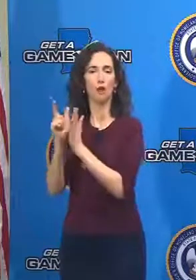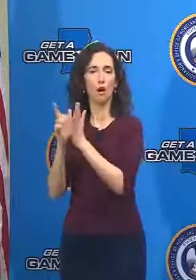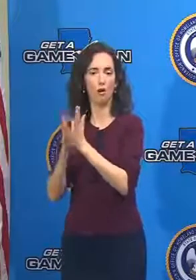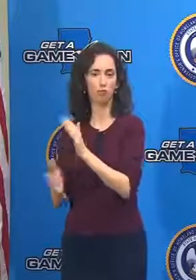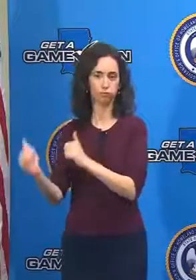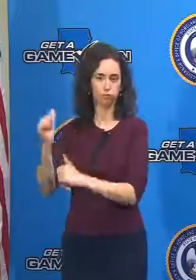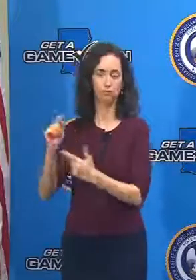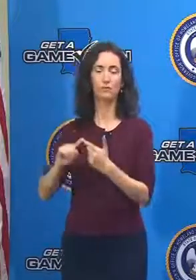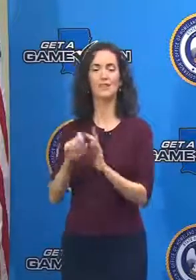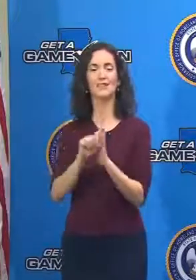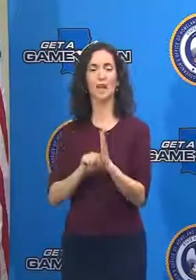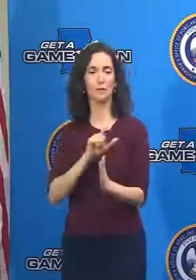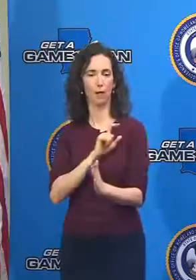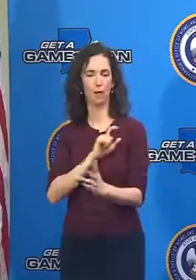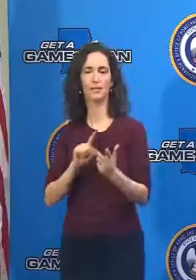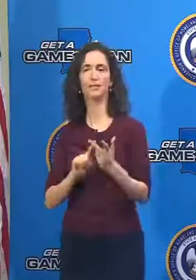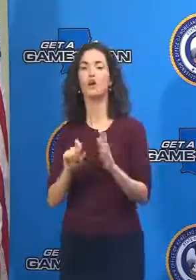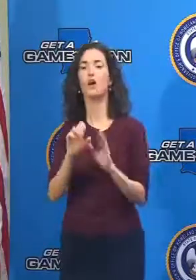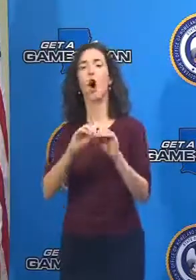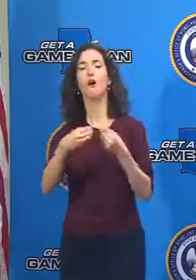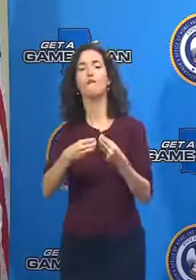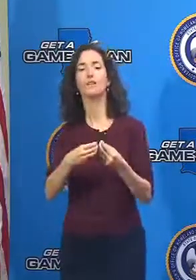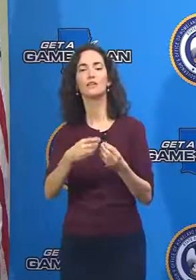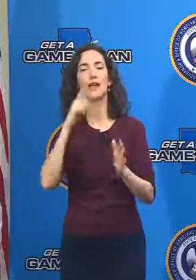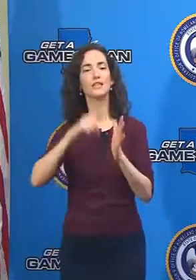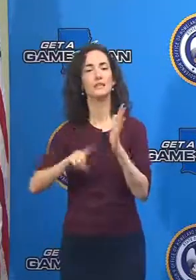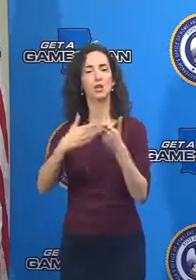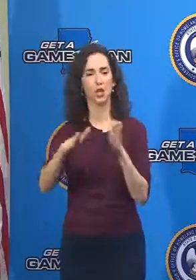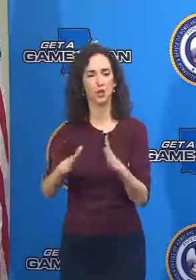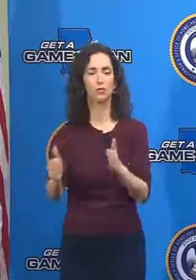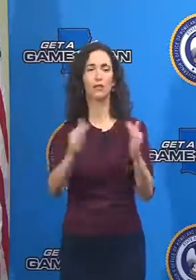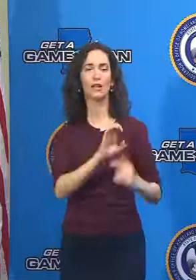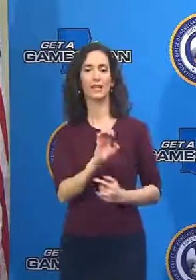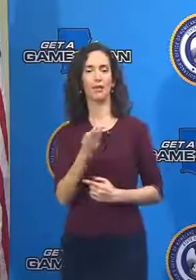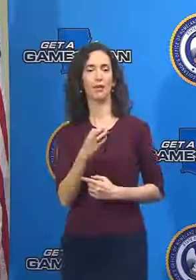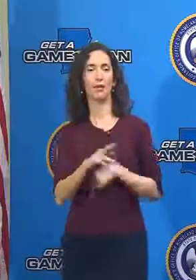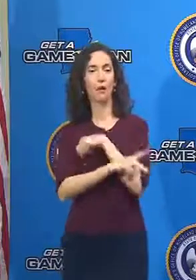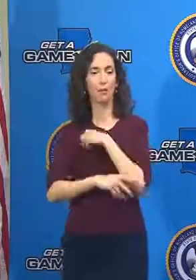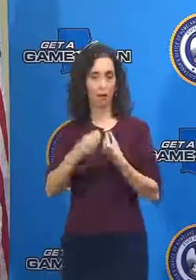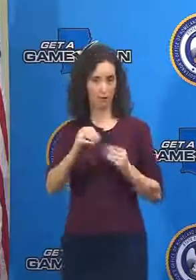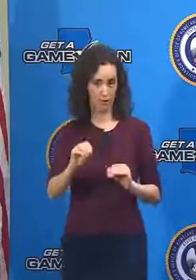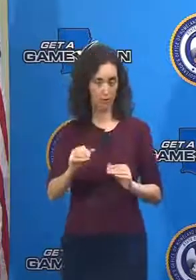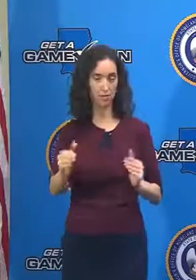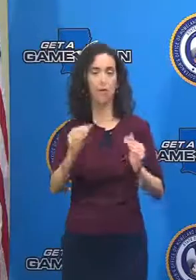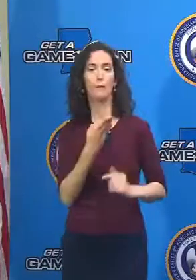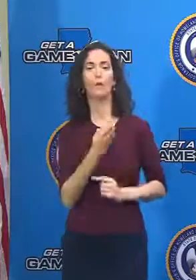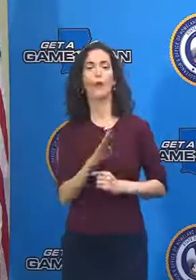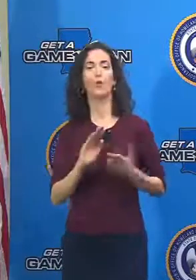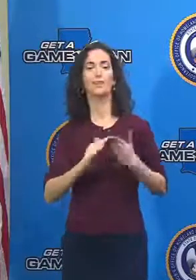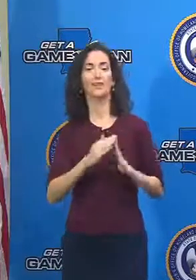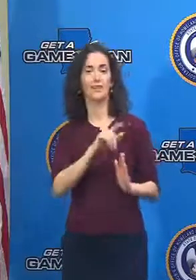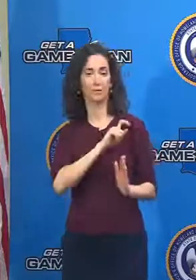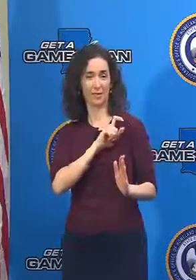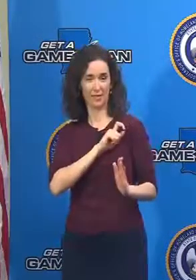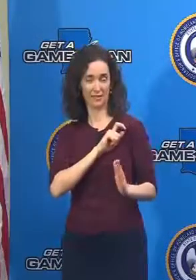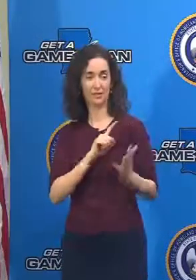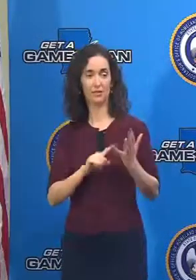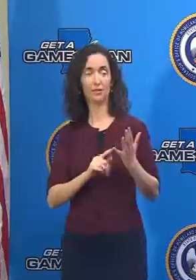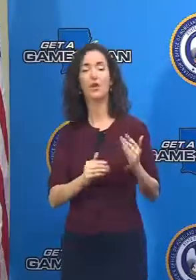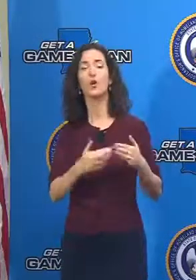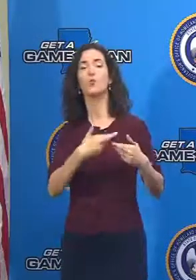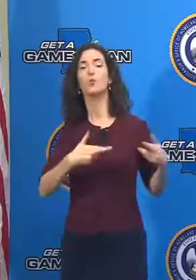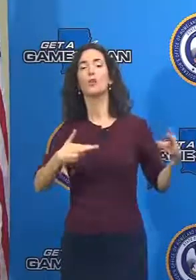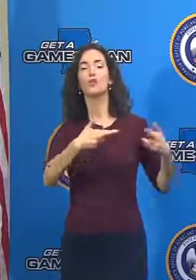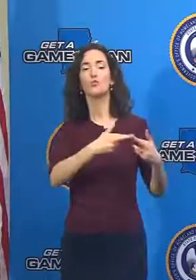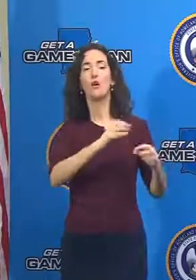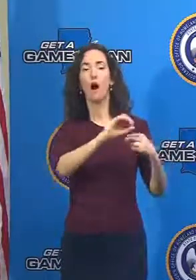the Office of Inspector General, the East Baton Rouge Parish Sheriff's Office, Baton Rouge City Police, and the Regional